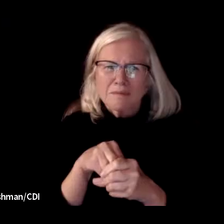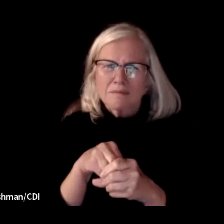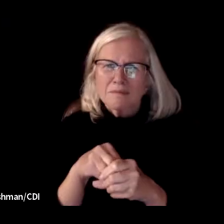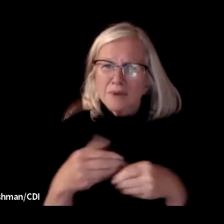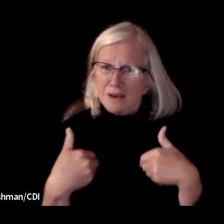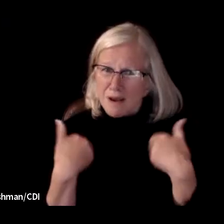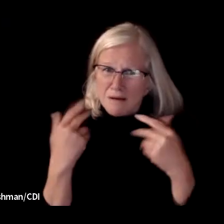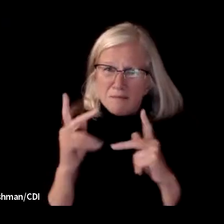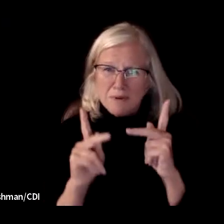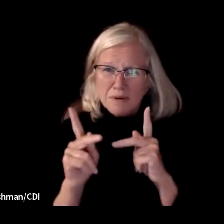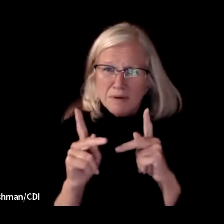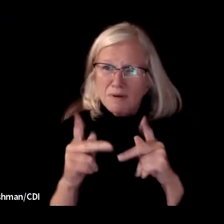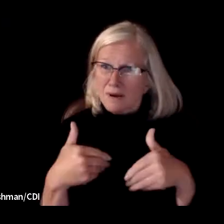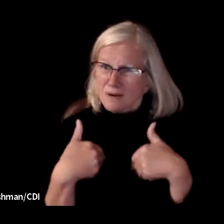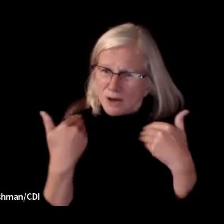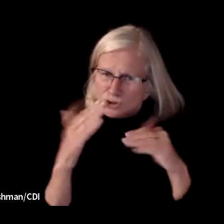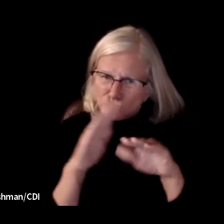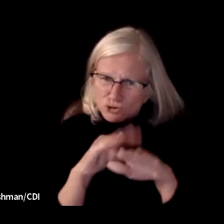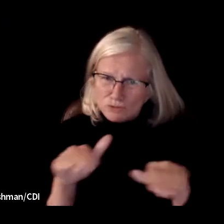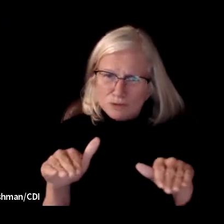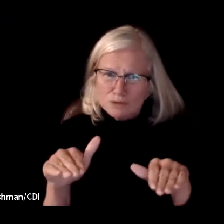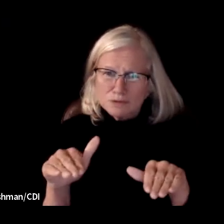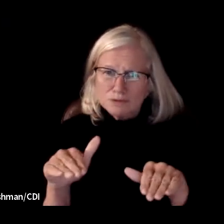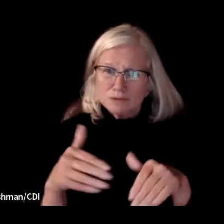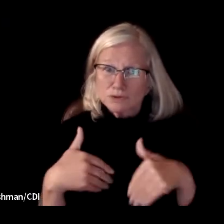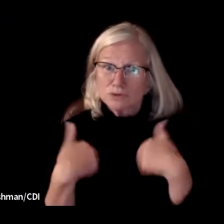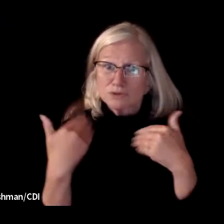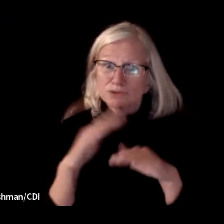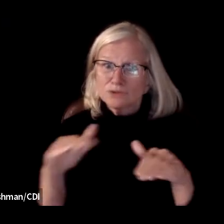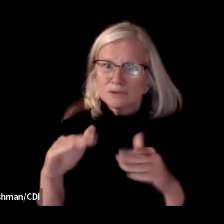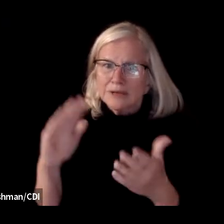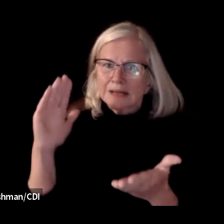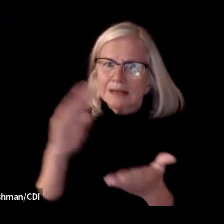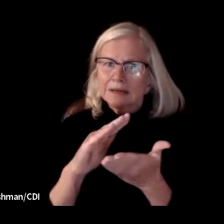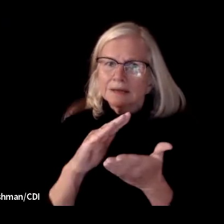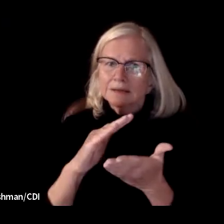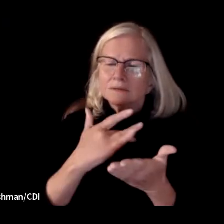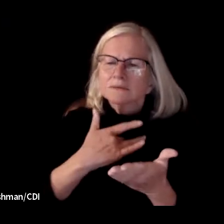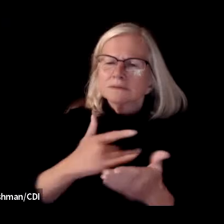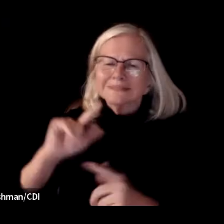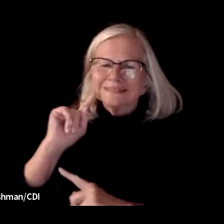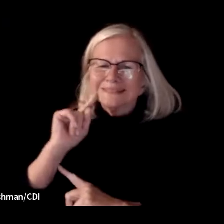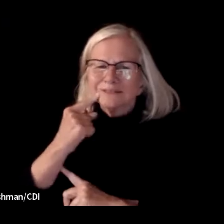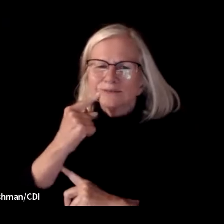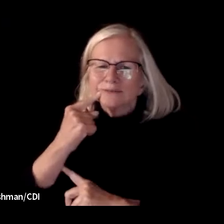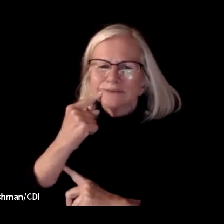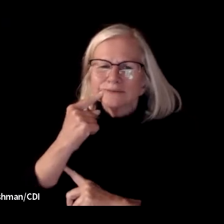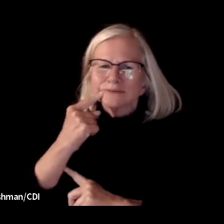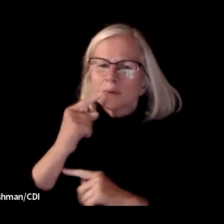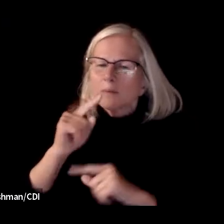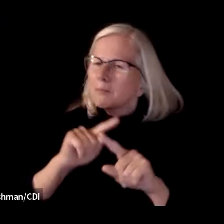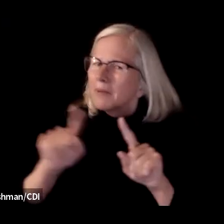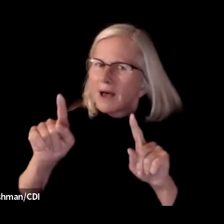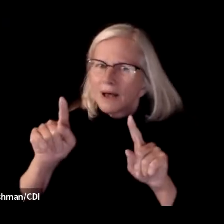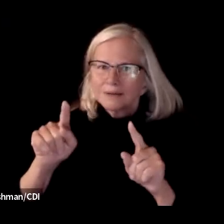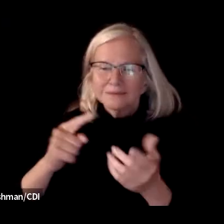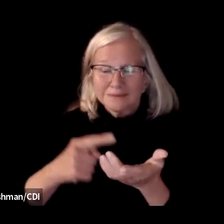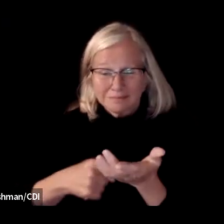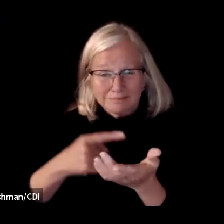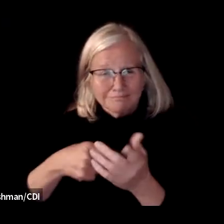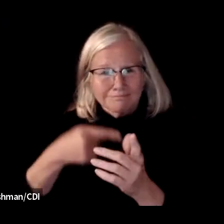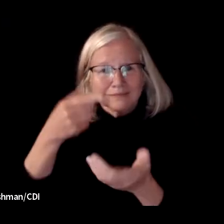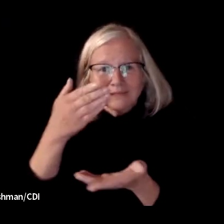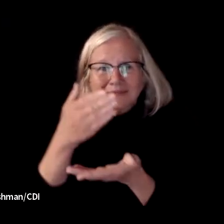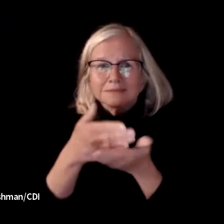are generally less likely to have severe illness, but there are sometimes tragic exceptions to that rule. Today's